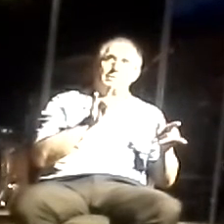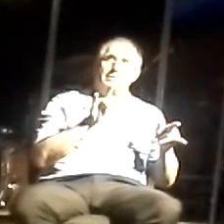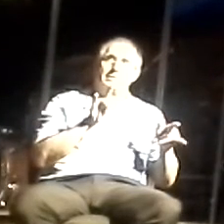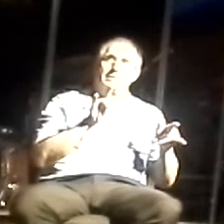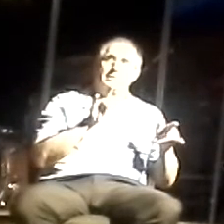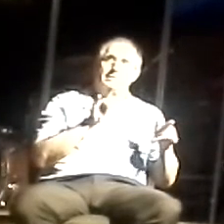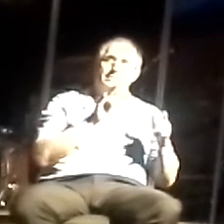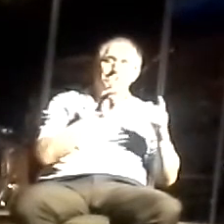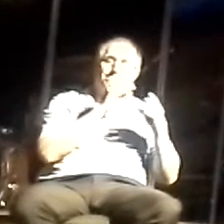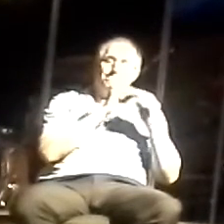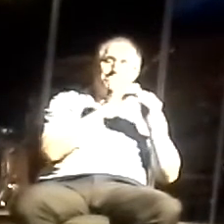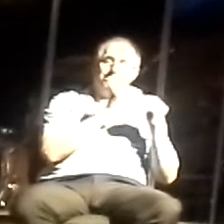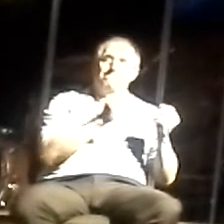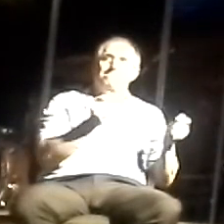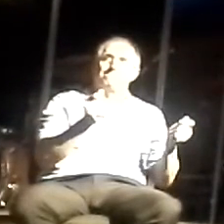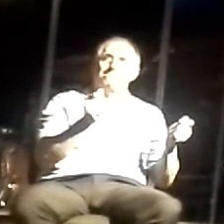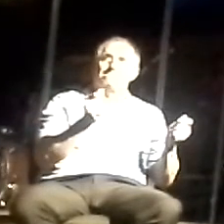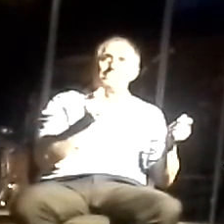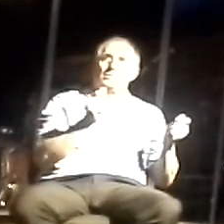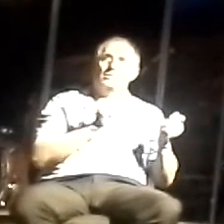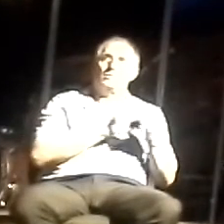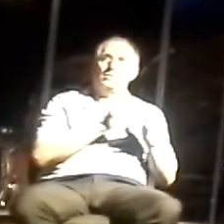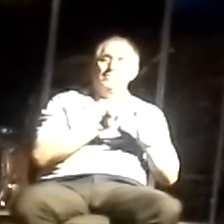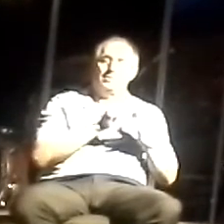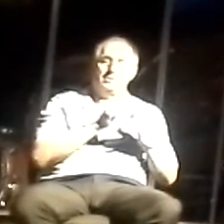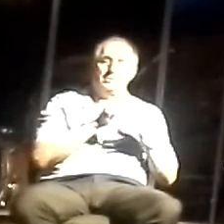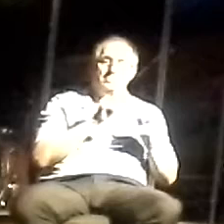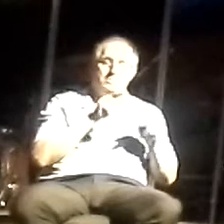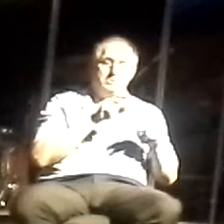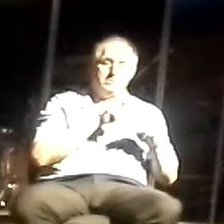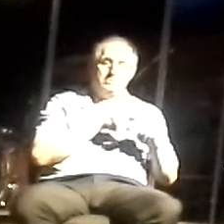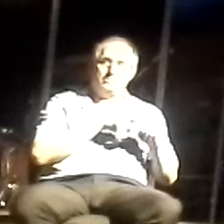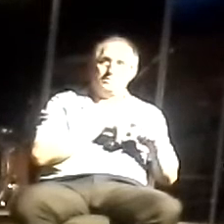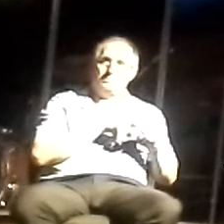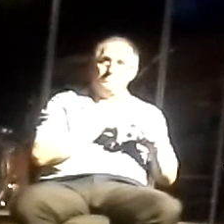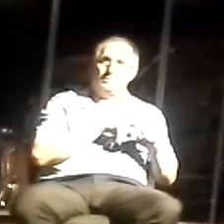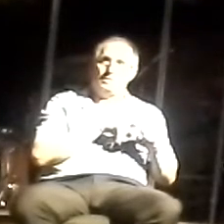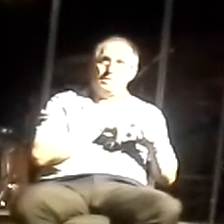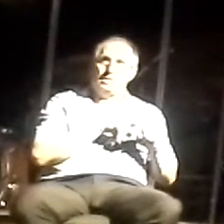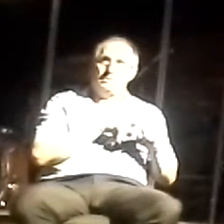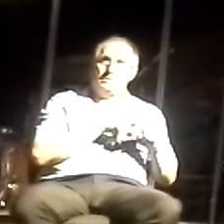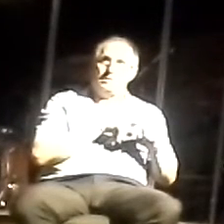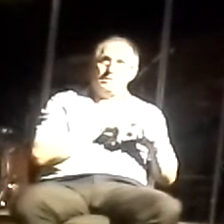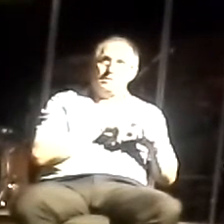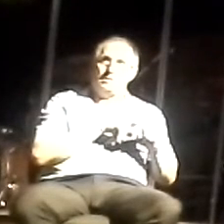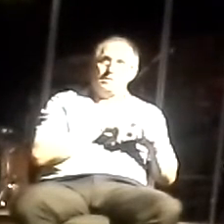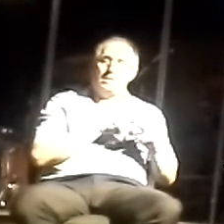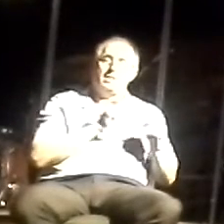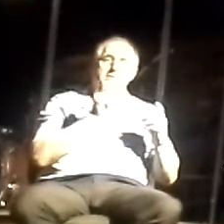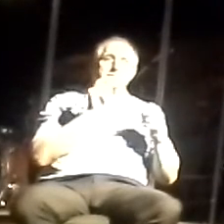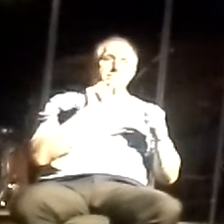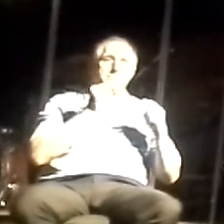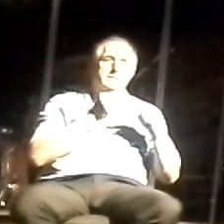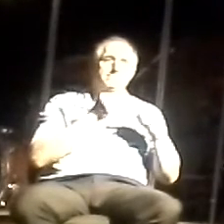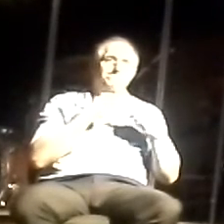shell. A lot of times a person in this chair has been through massive amounts of pain.